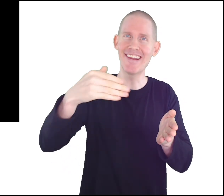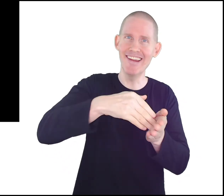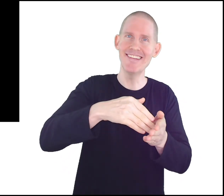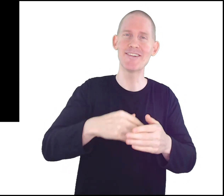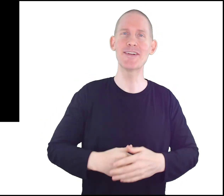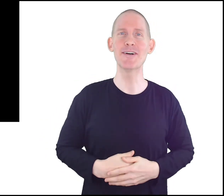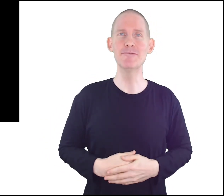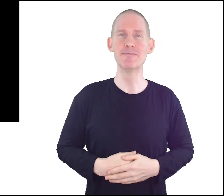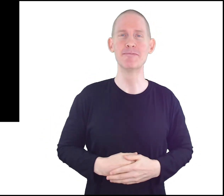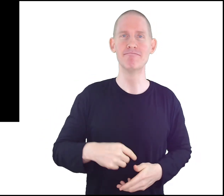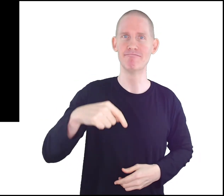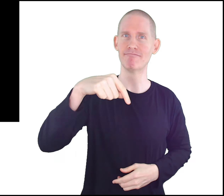Again, here we go.